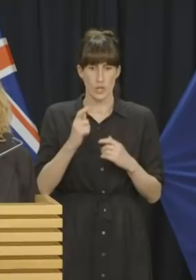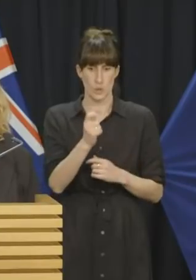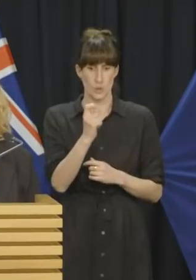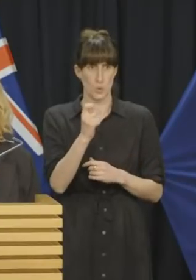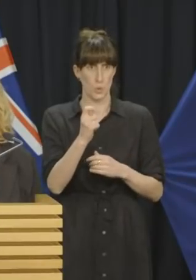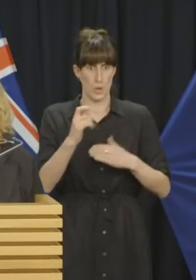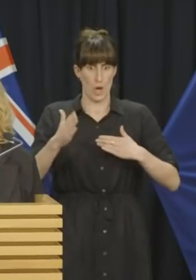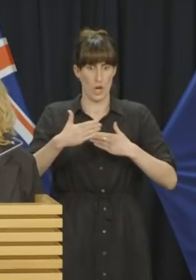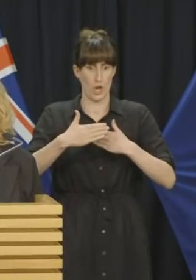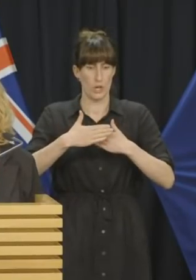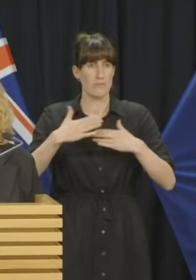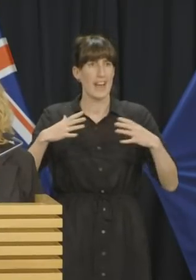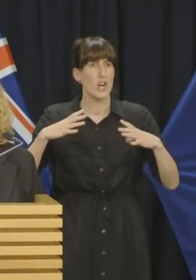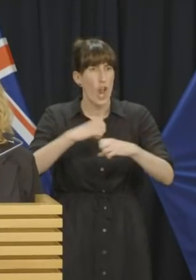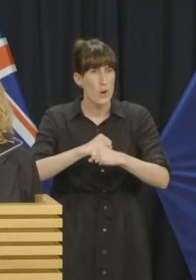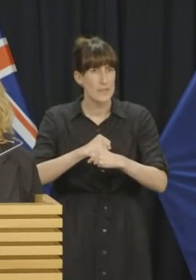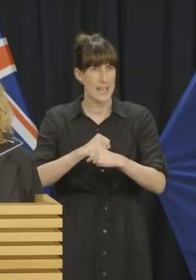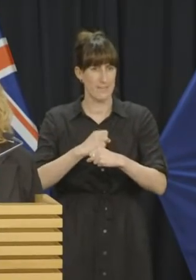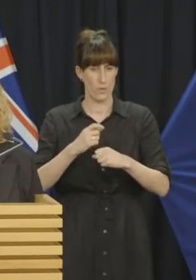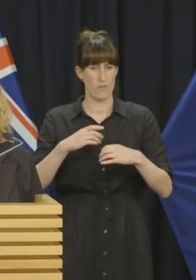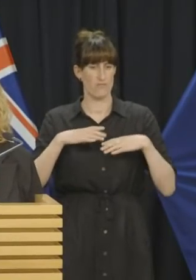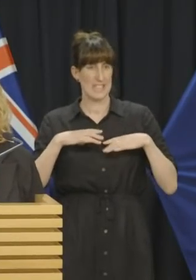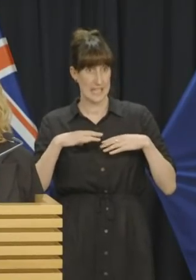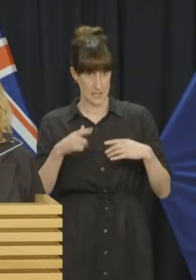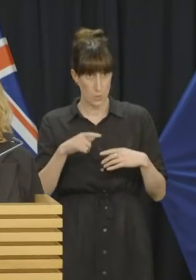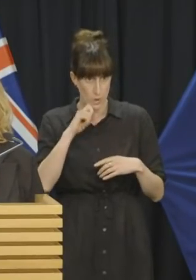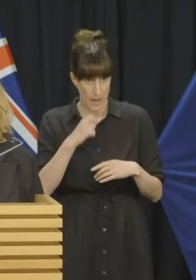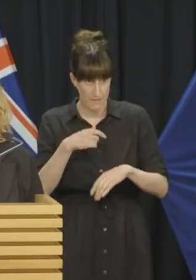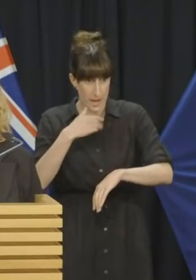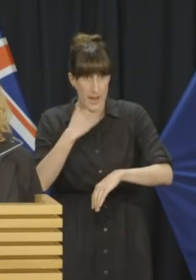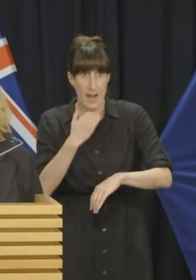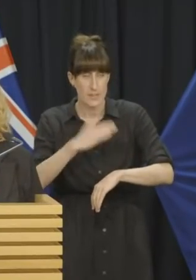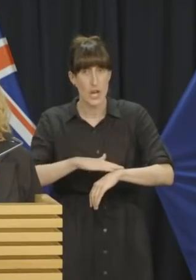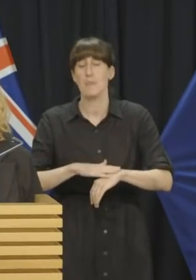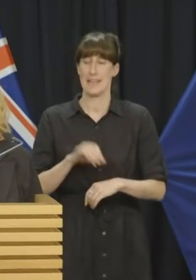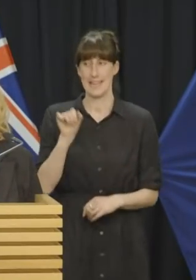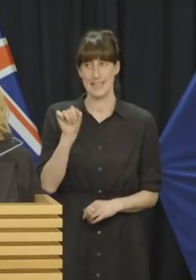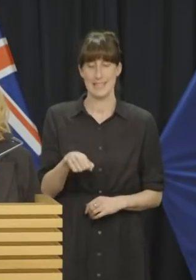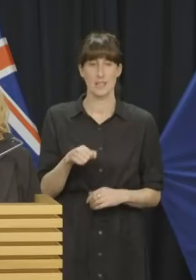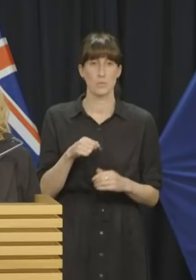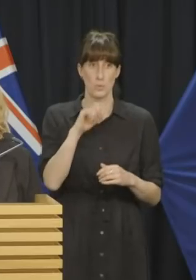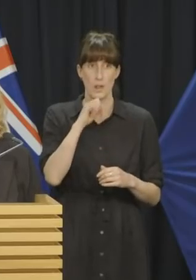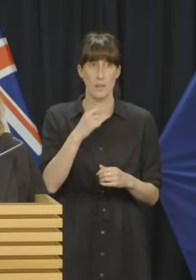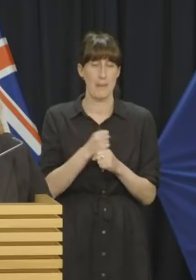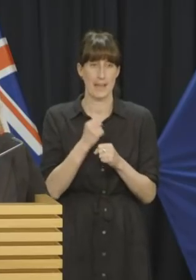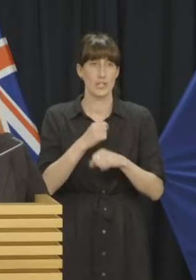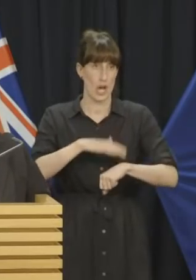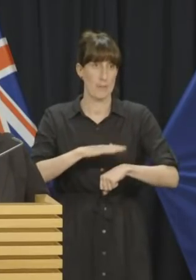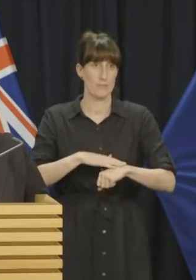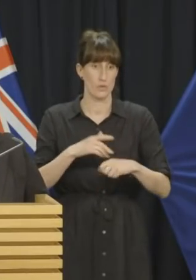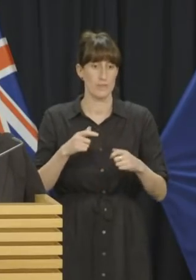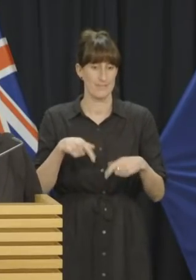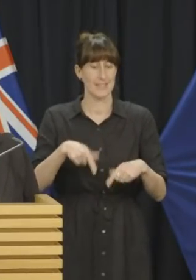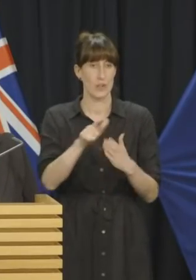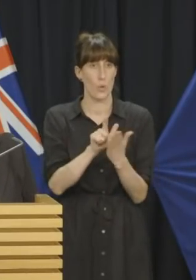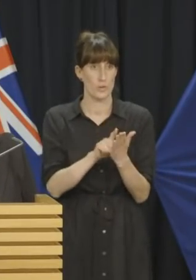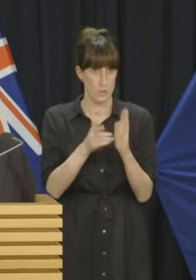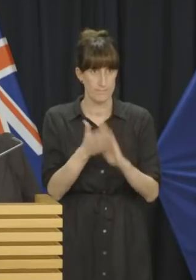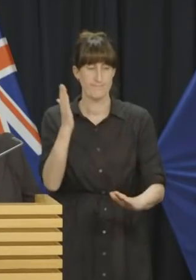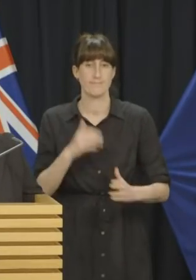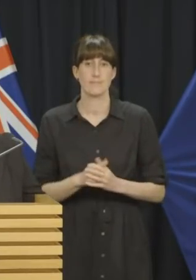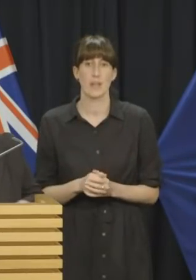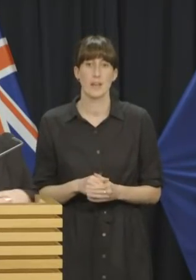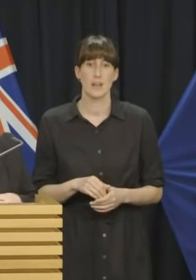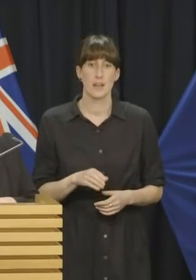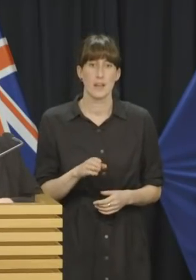there the normal royal assent timeline for it to come into effect, or are you going to set some date for it to all come into effect? So my intention is